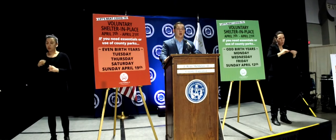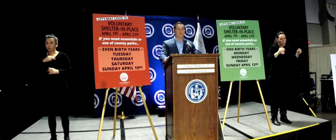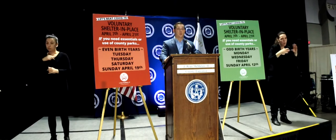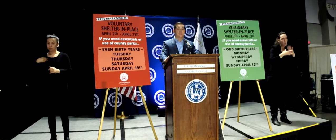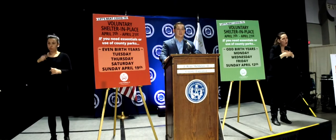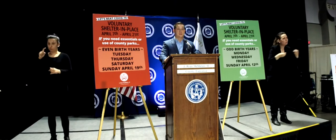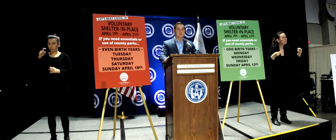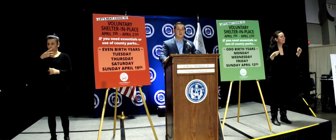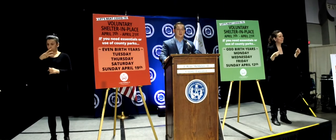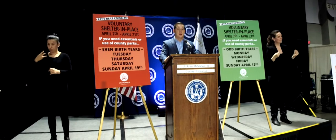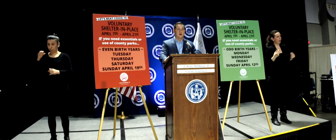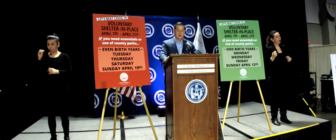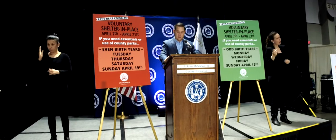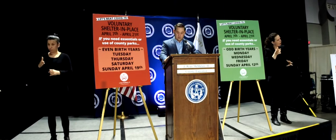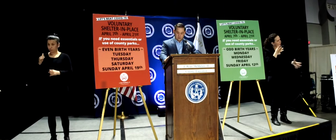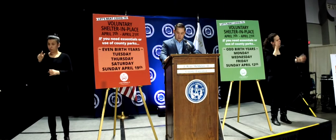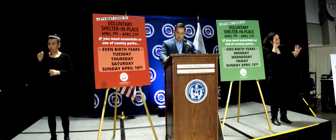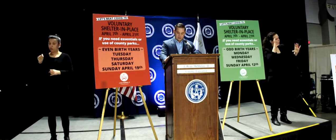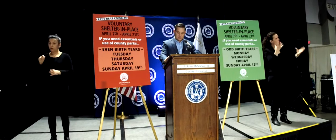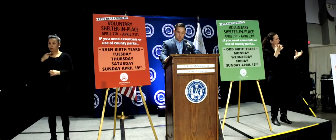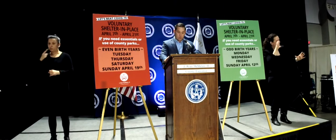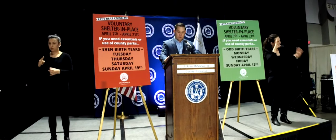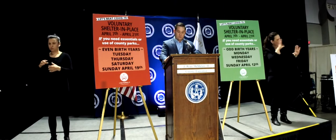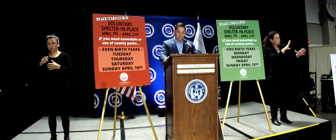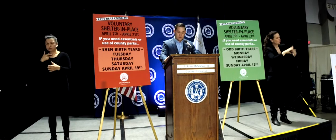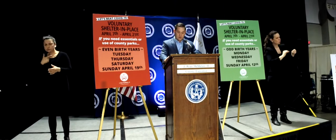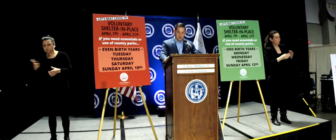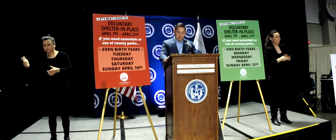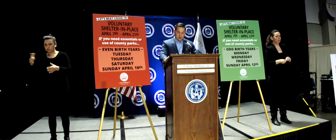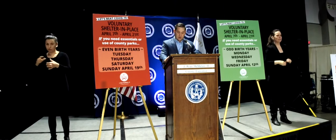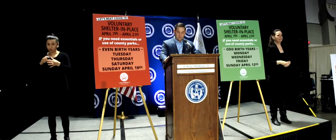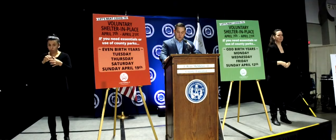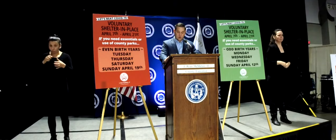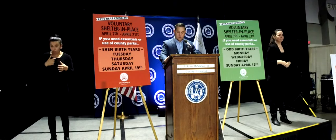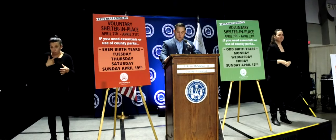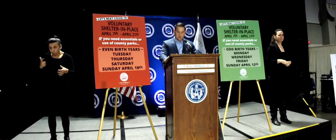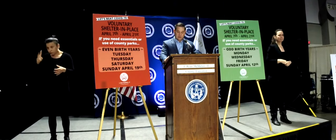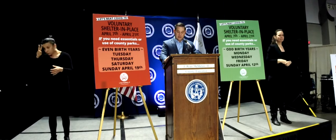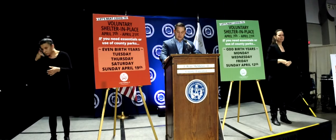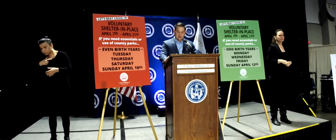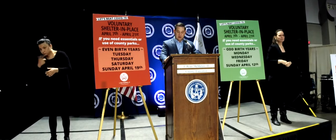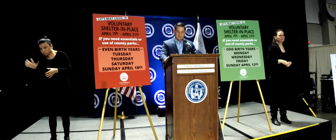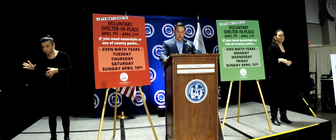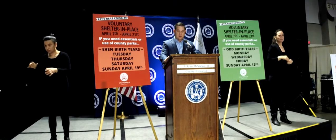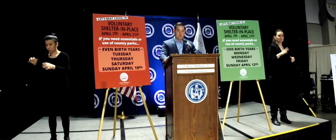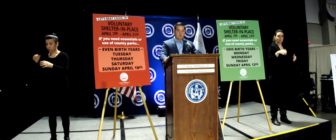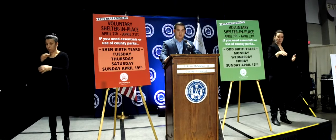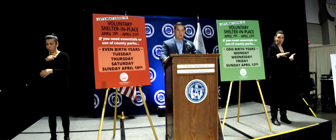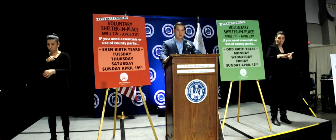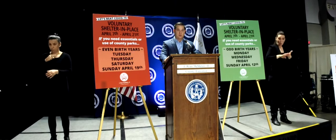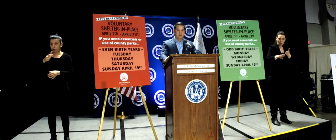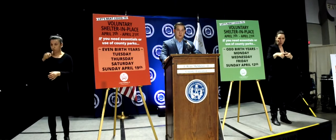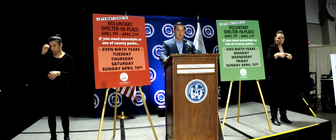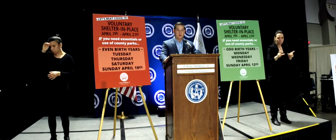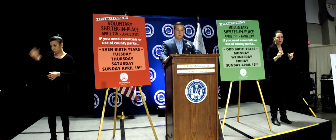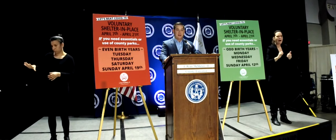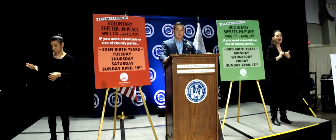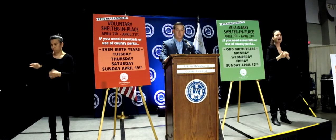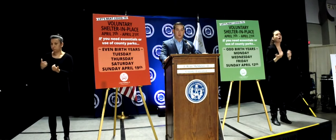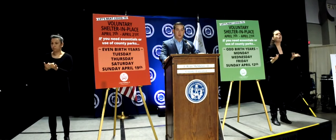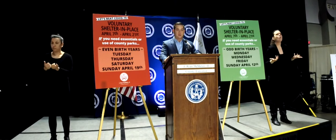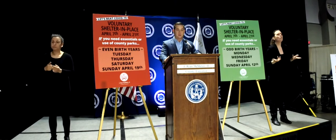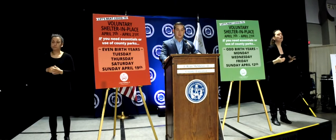on the health release, and that's important. If you don't get that signed off on, you are still